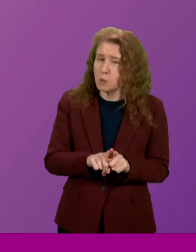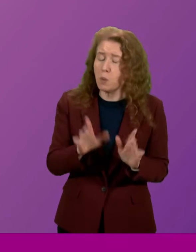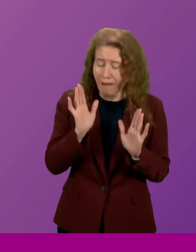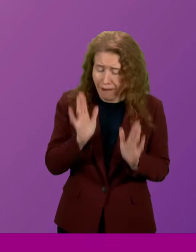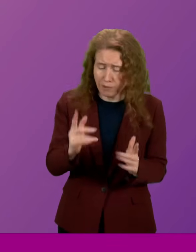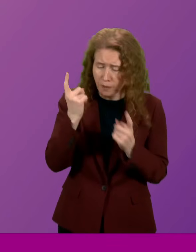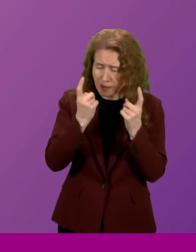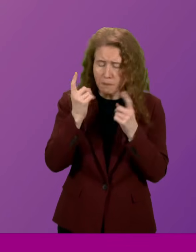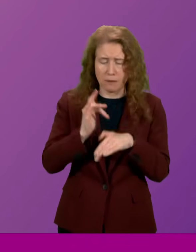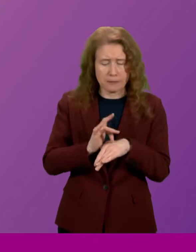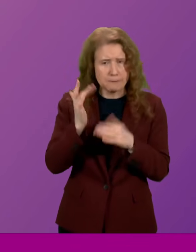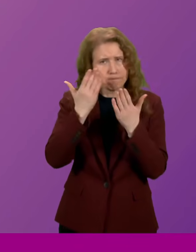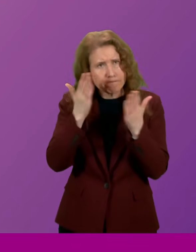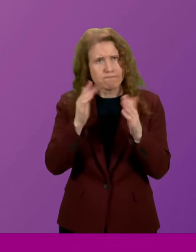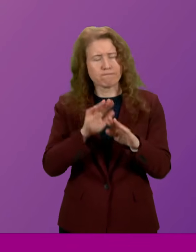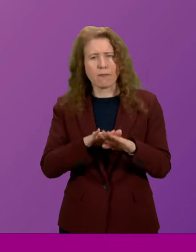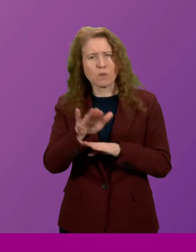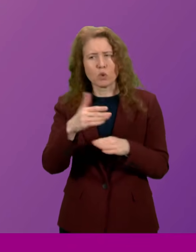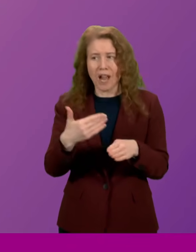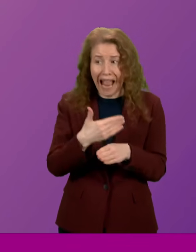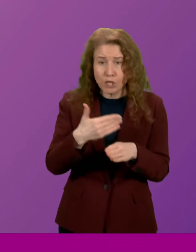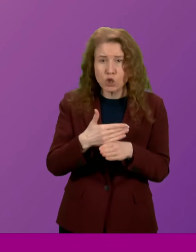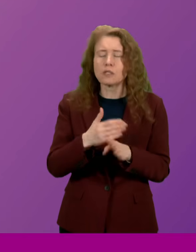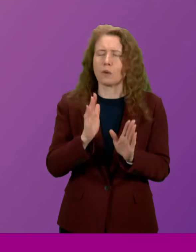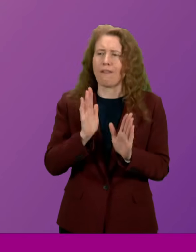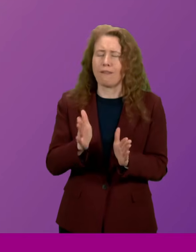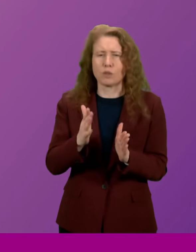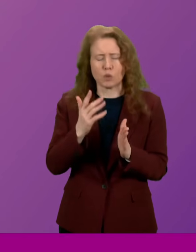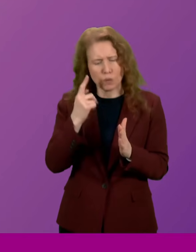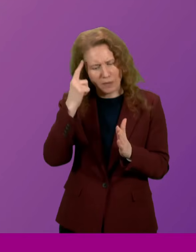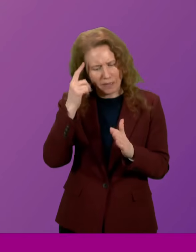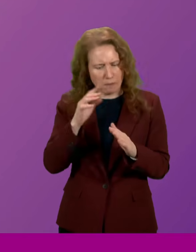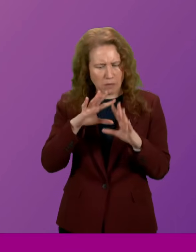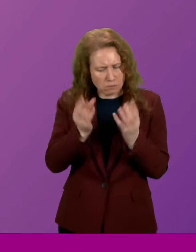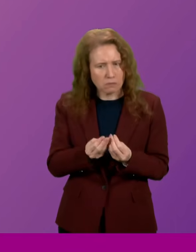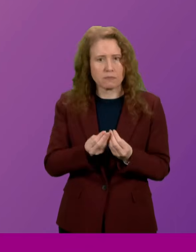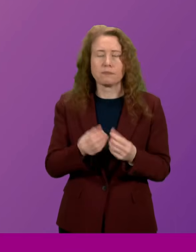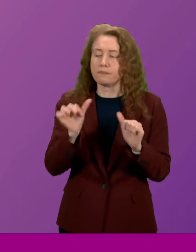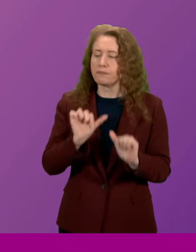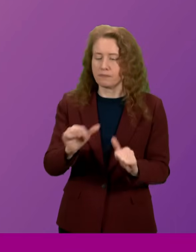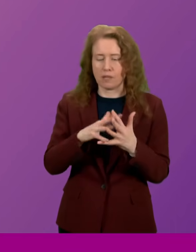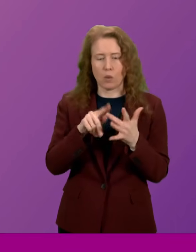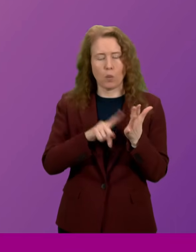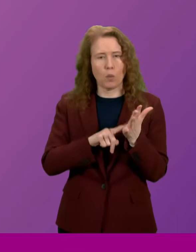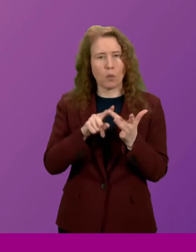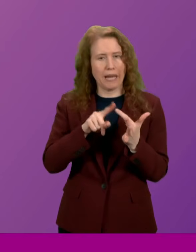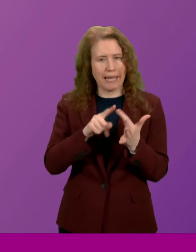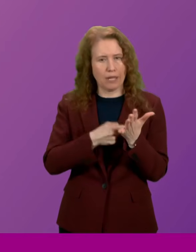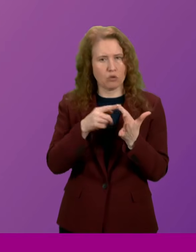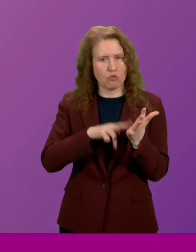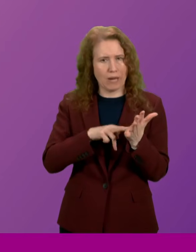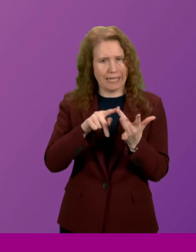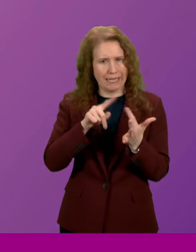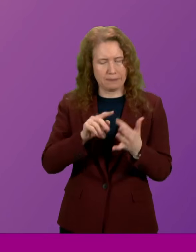to be considered in any future actions that the Government may decide to take at some stage in the future. Willie Rennie. The